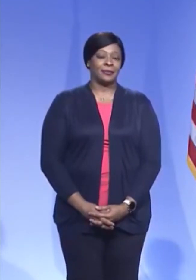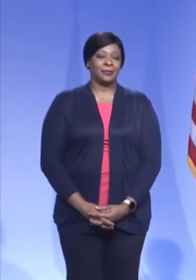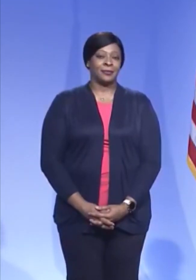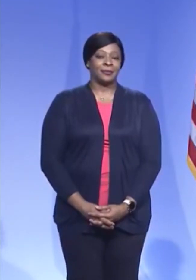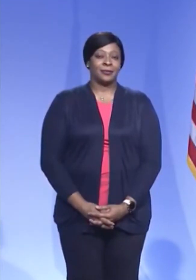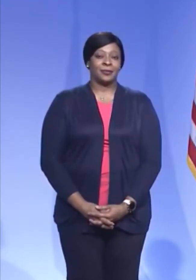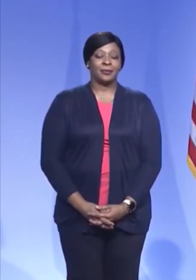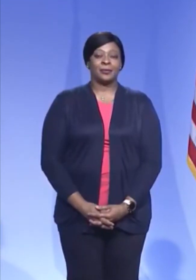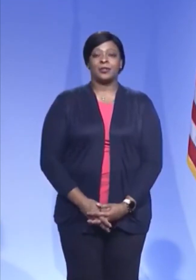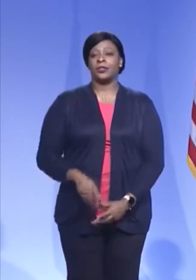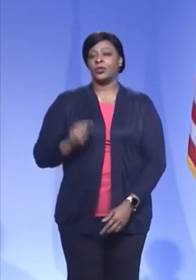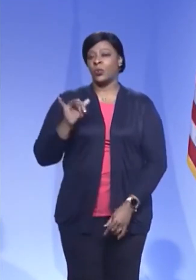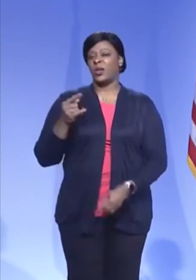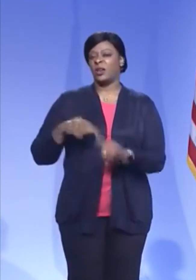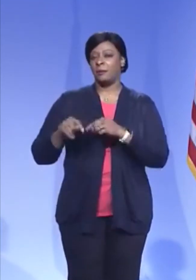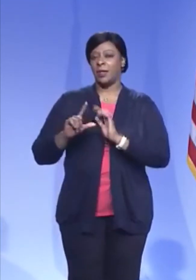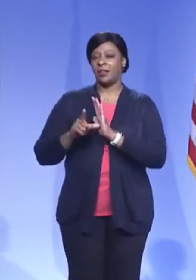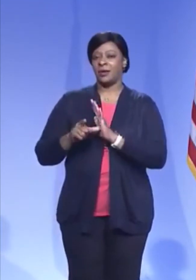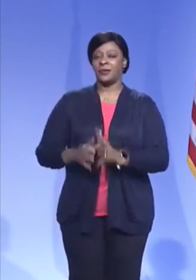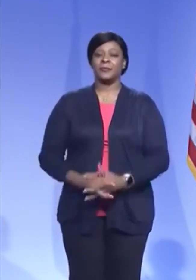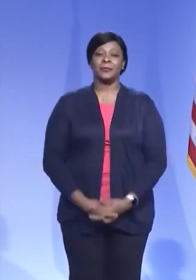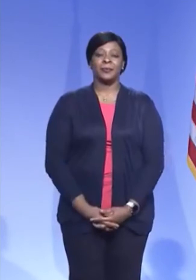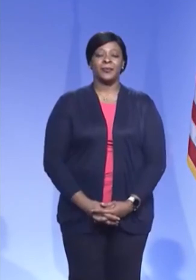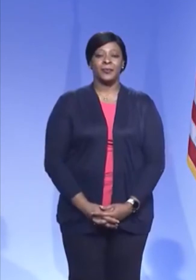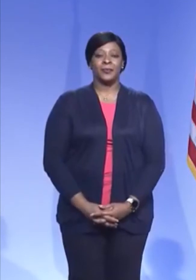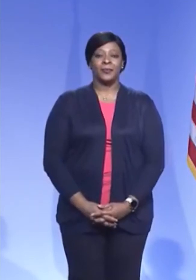Tony, we'll come back.